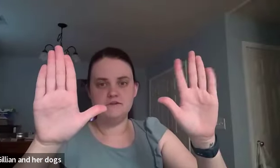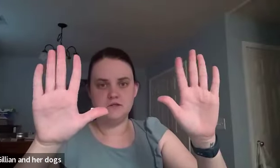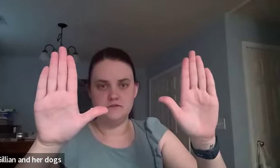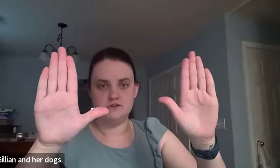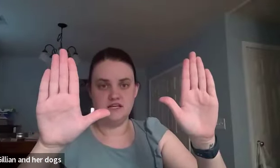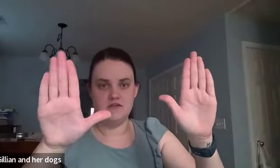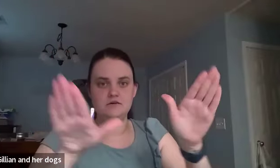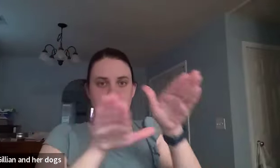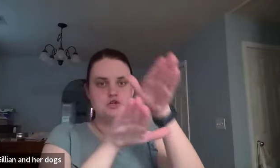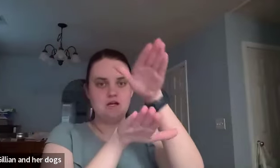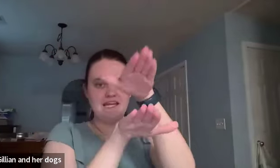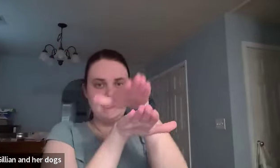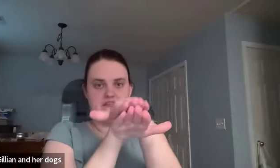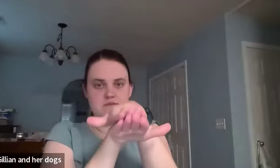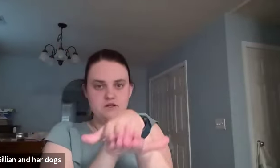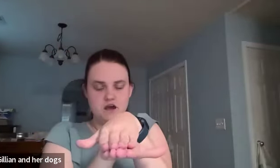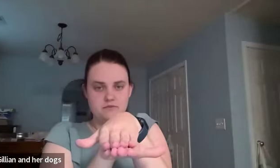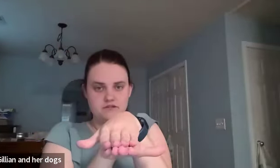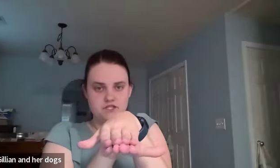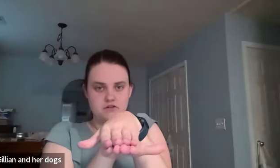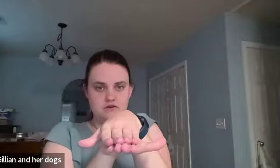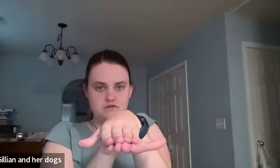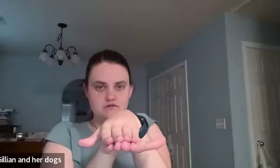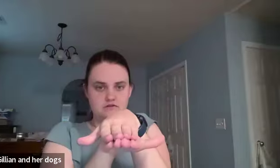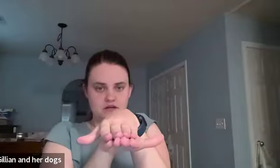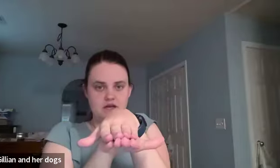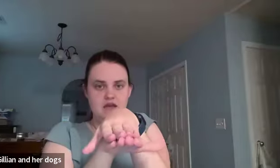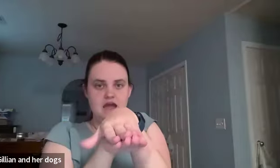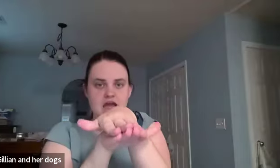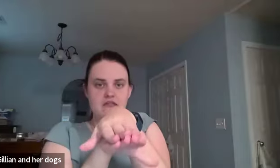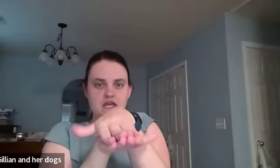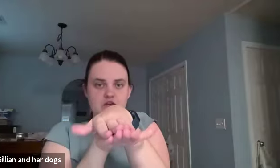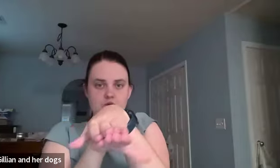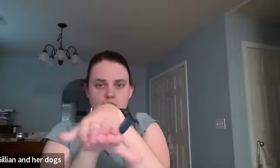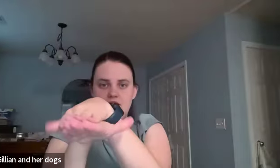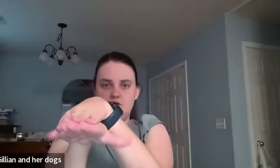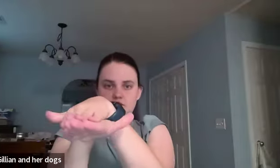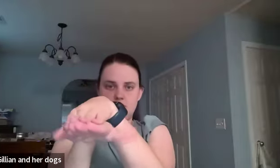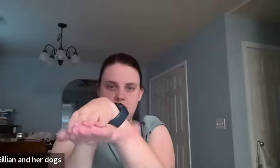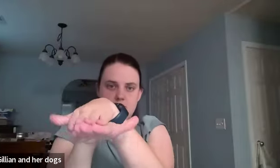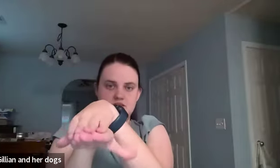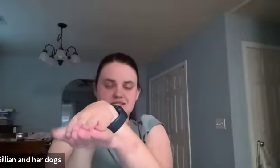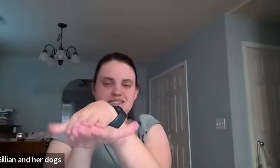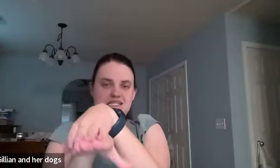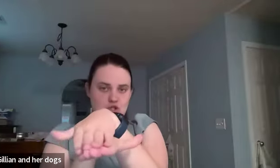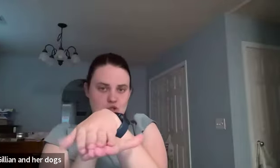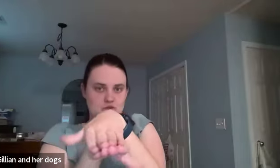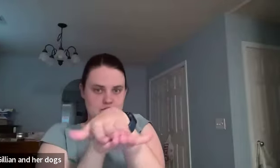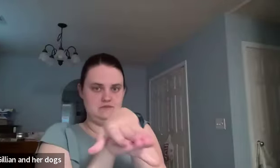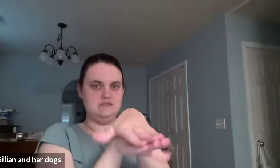5s, but your fingers together. You're going to lay them on top of each other. Okay. And then you wiggle your thumbs. Sea turtle,